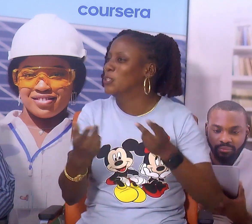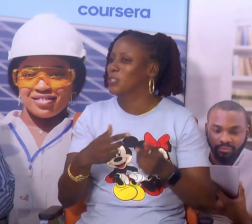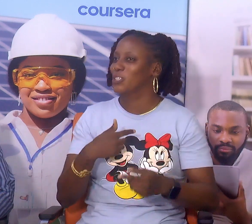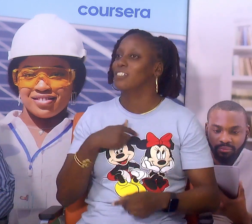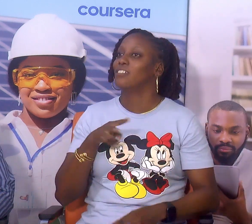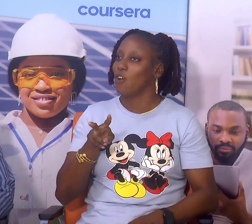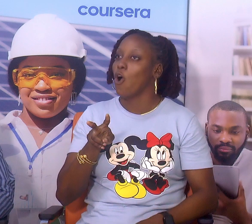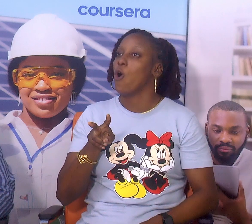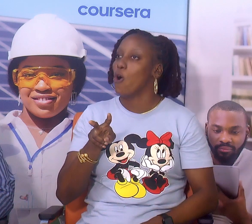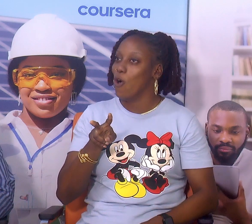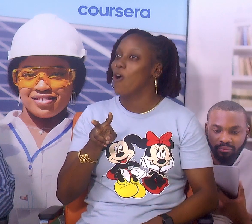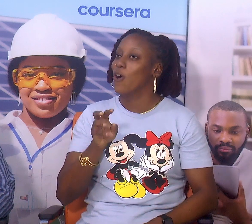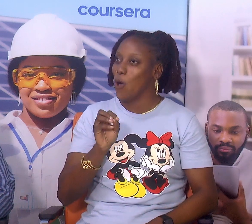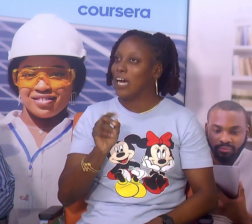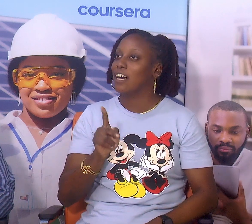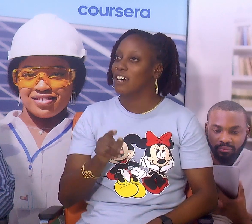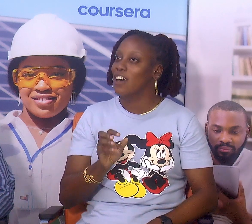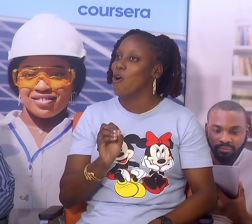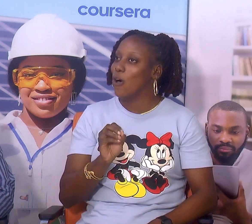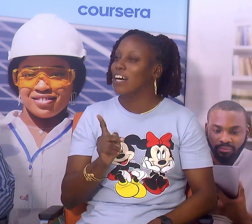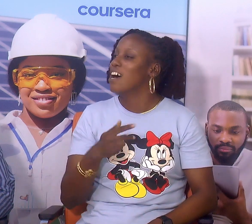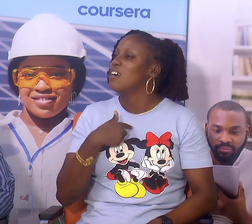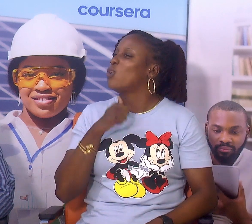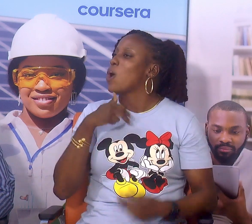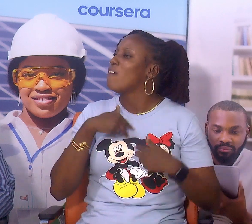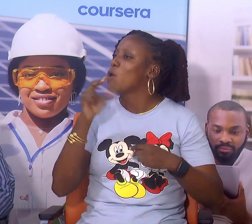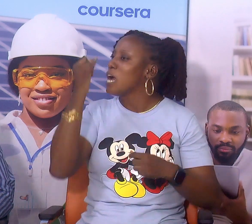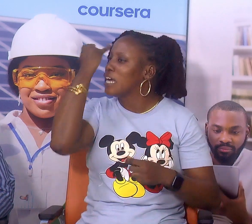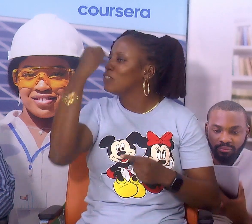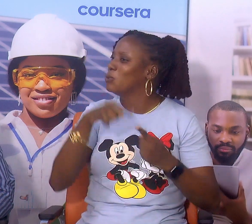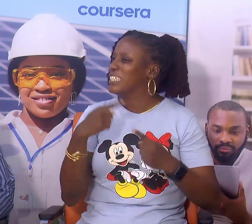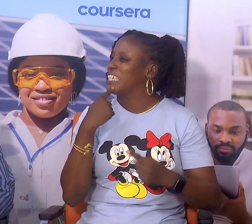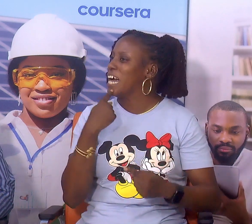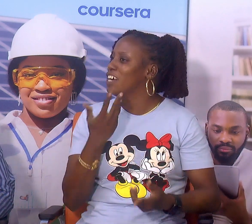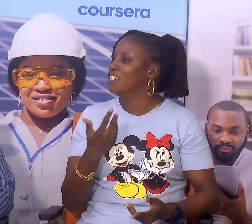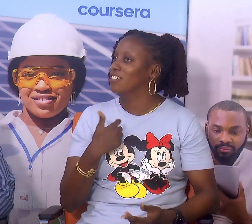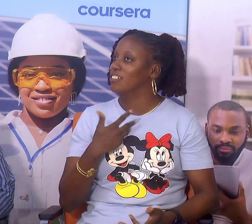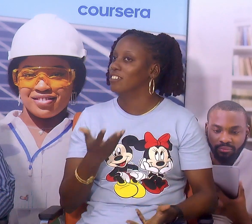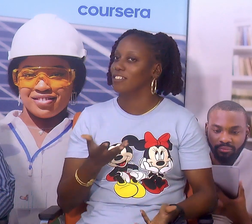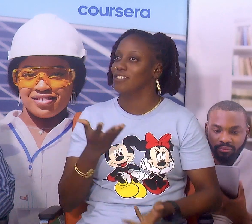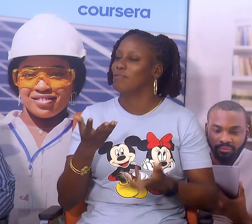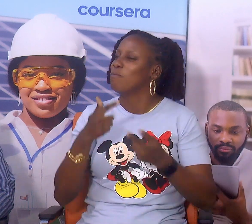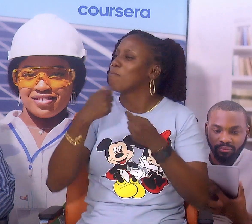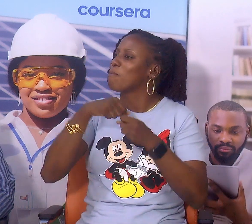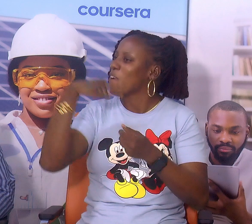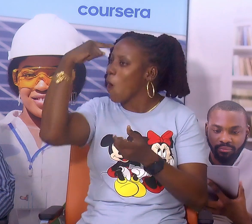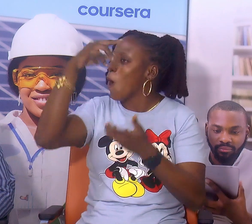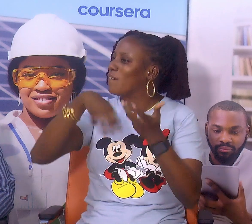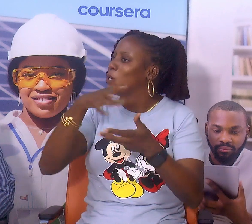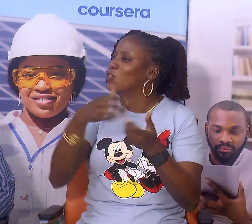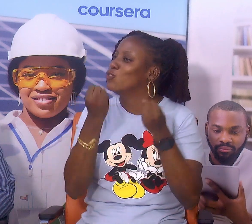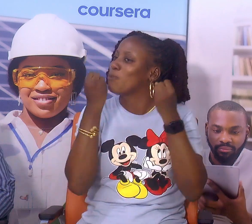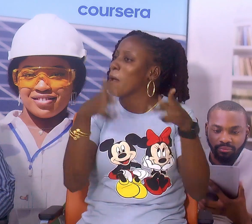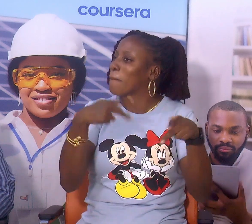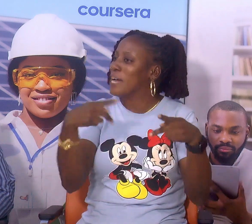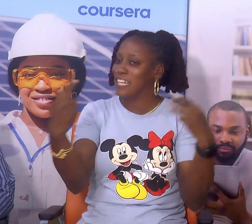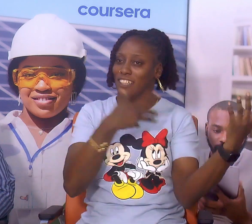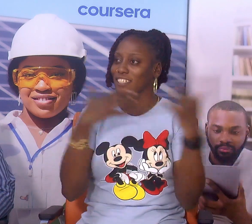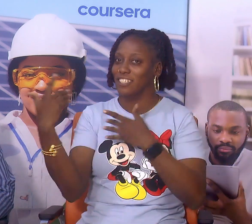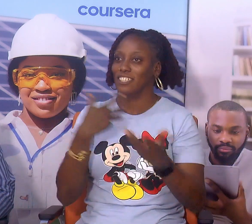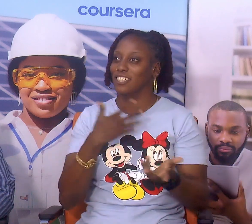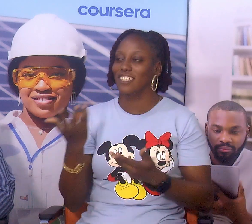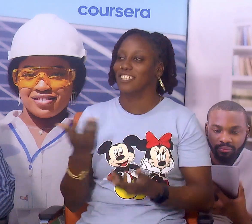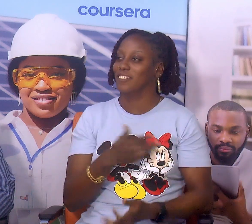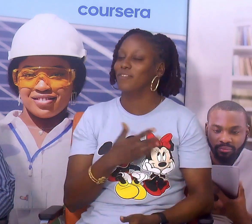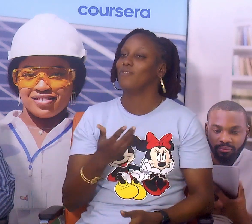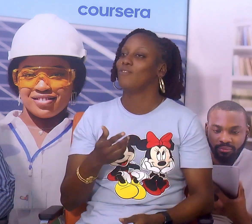and you know, we wish we could switch countries. And I'm like, okay. But I didn't really have any idea what I was supposed to say. But